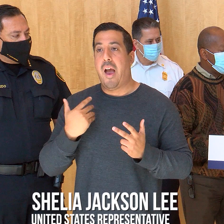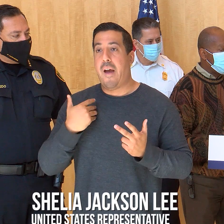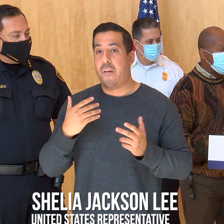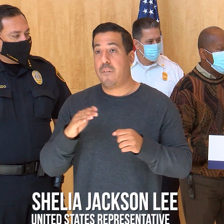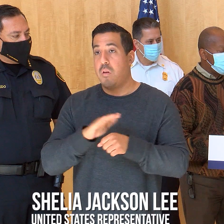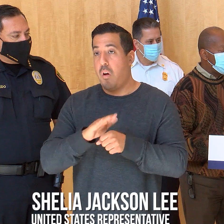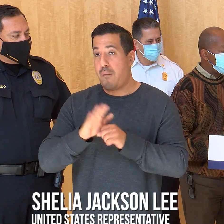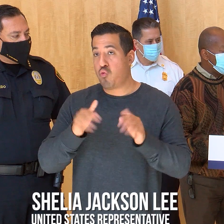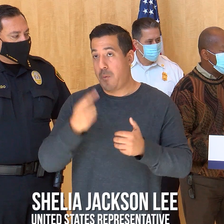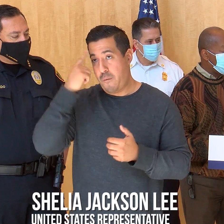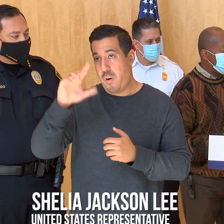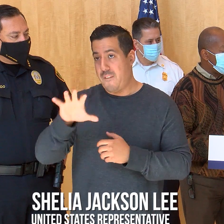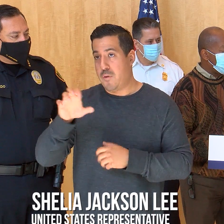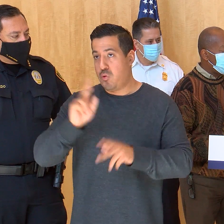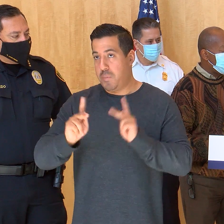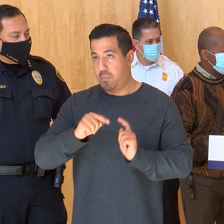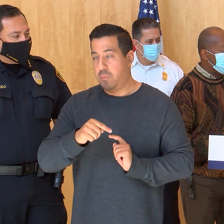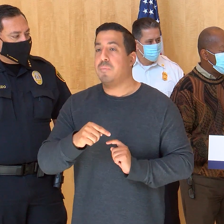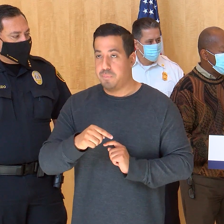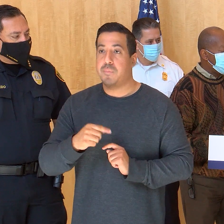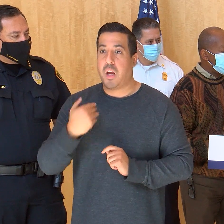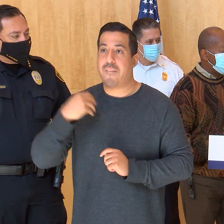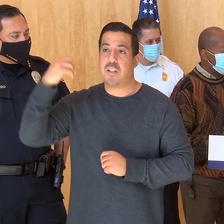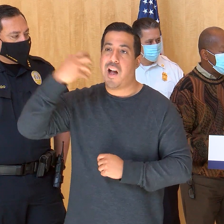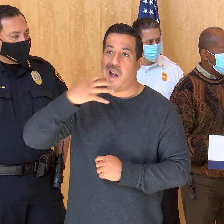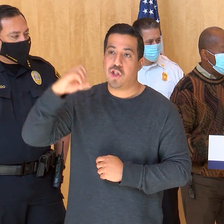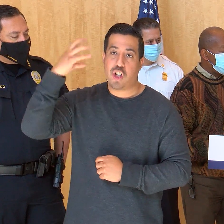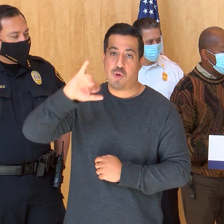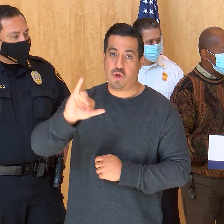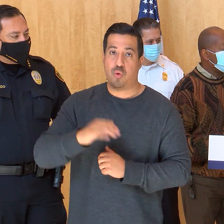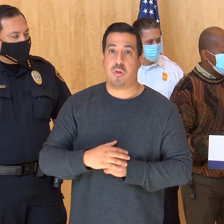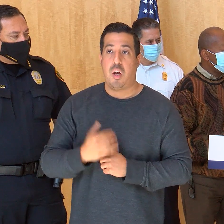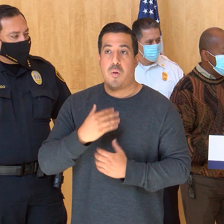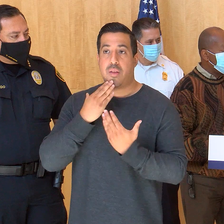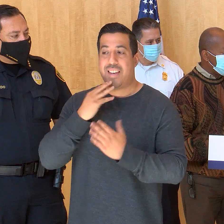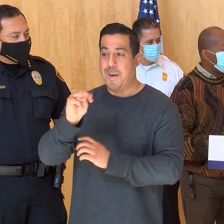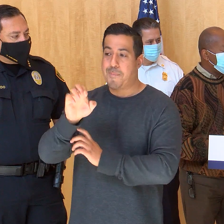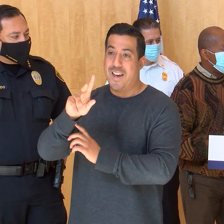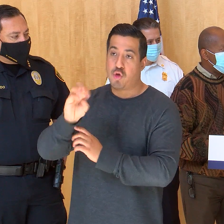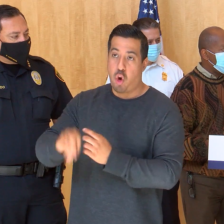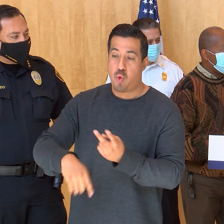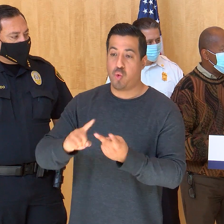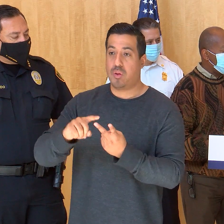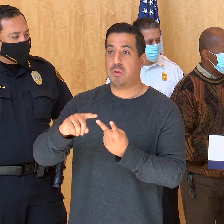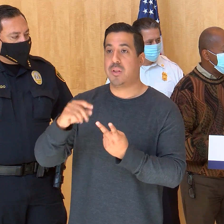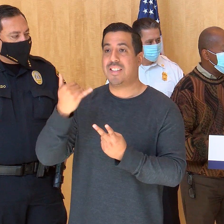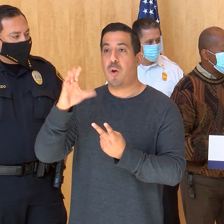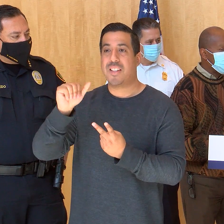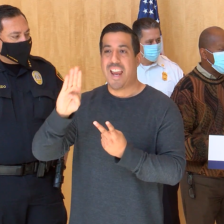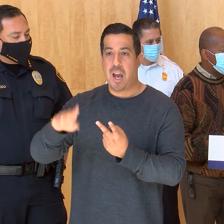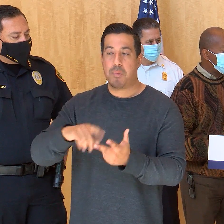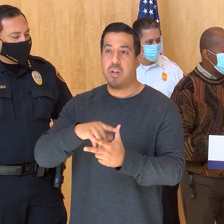plus, and heated showers. And we'd appreciate Metro and officers and Yellow